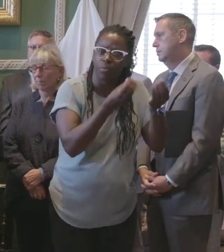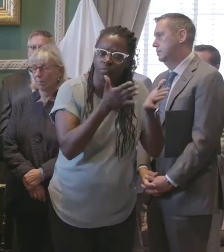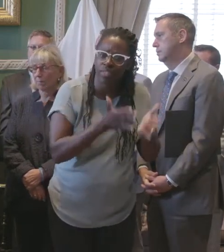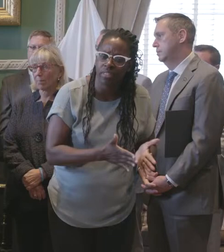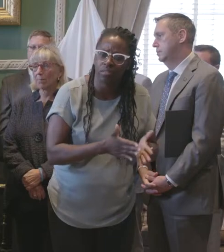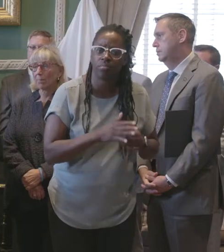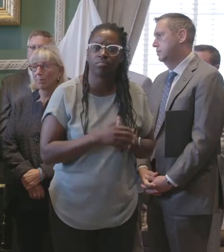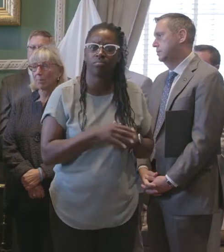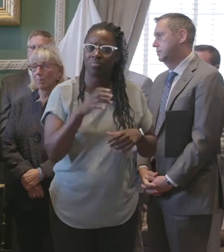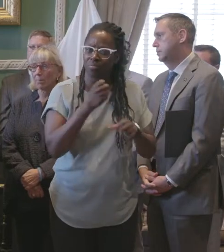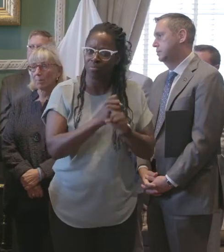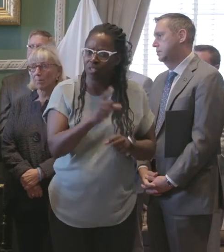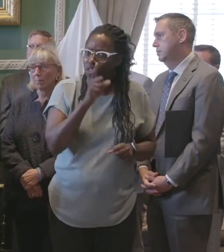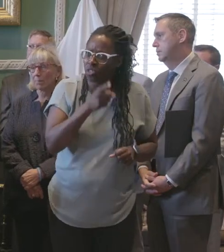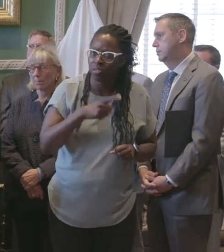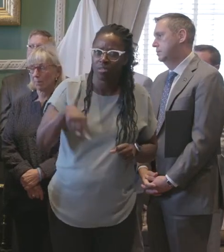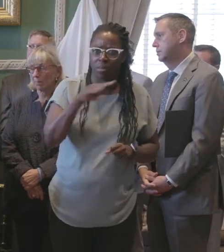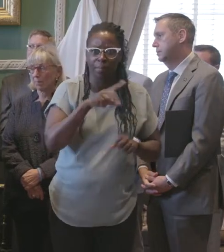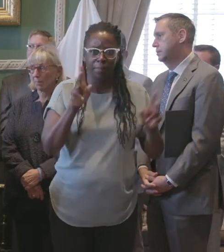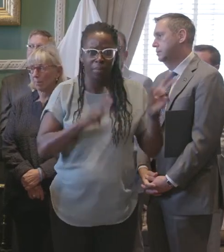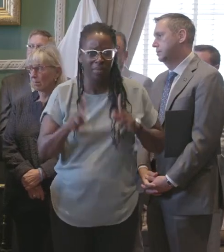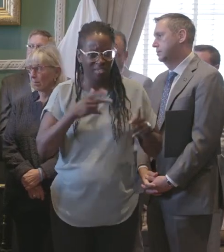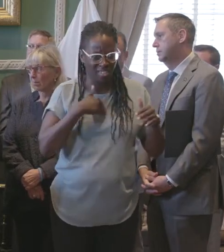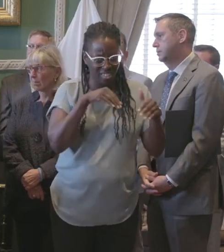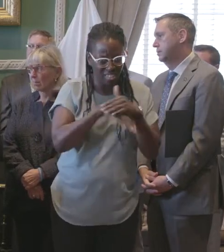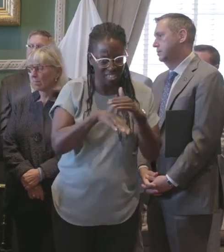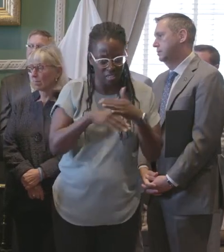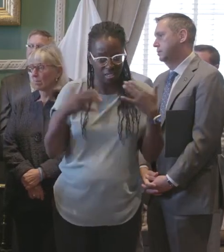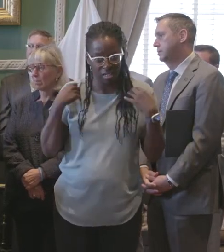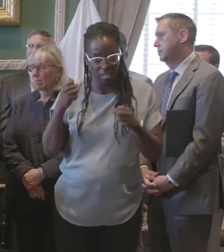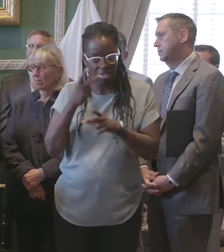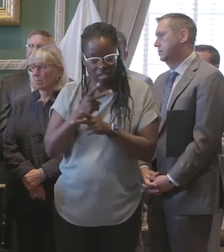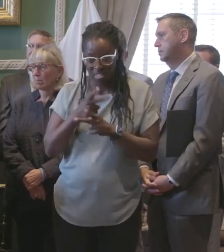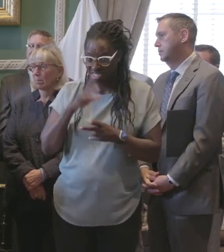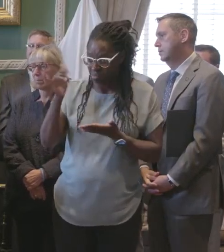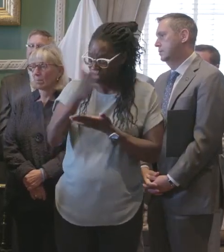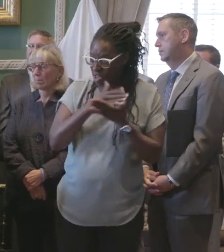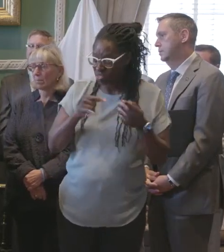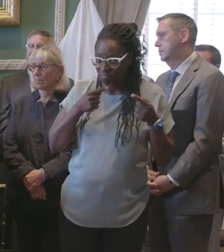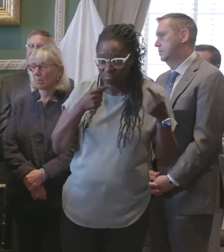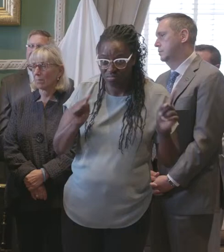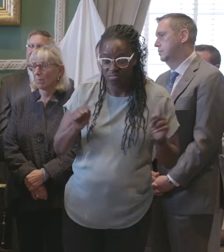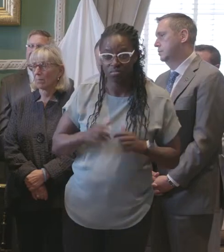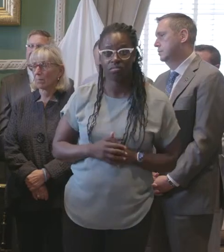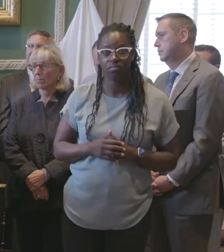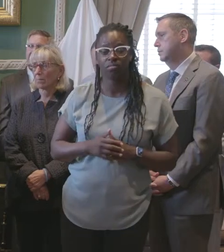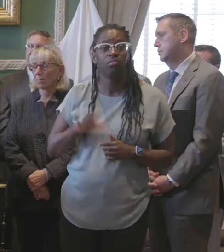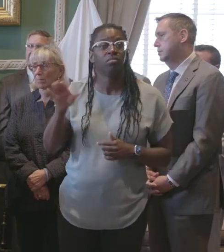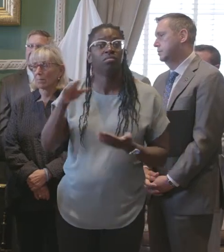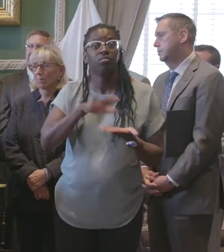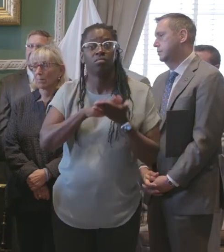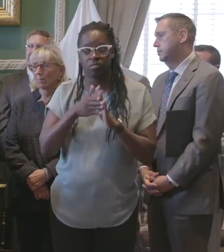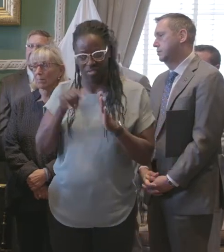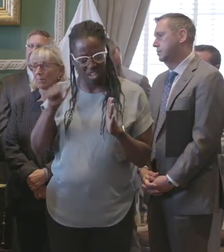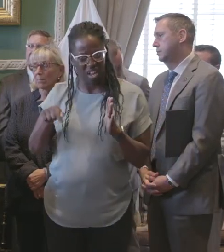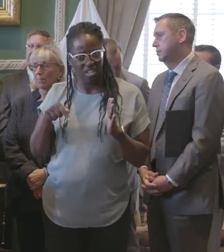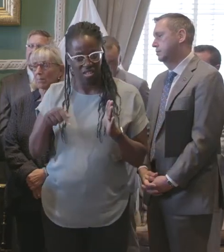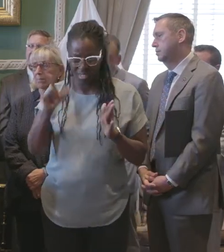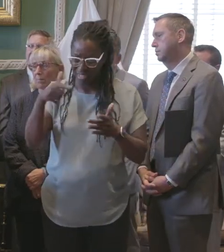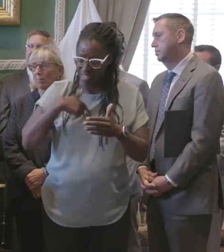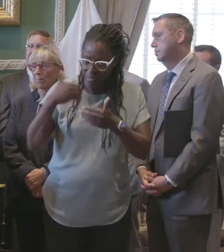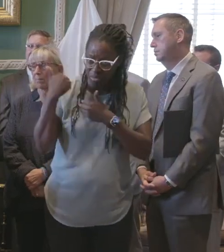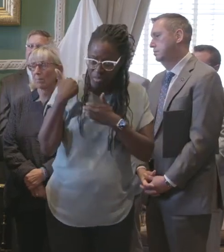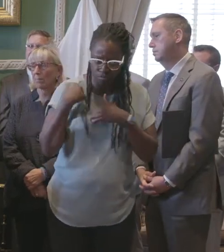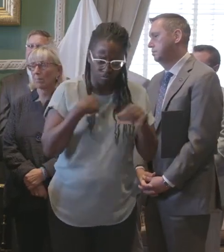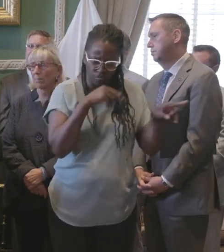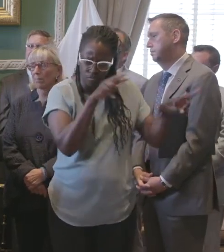that people in community have access to healthcare. So part of making that so in the interim is making sure that facilities have what they